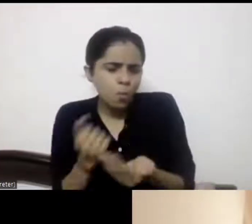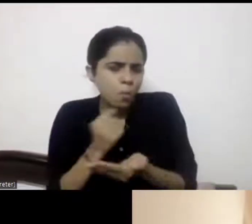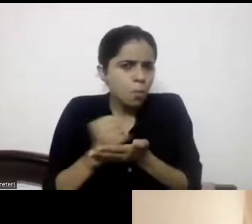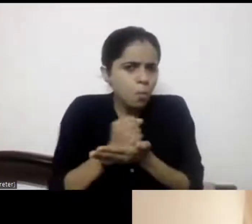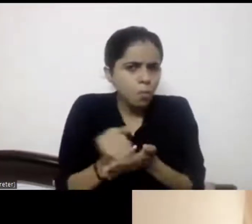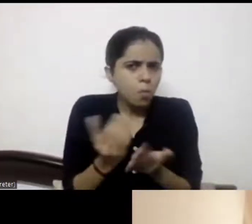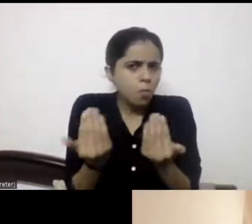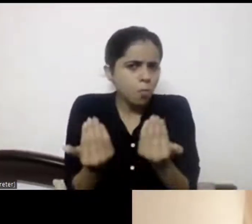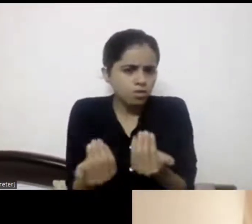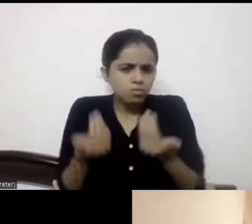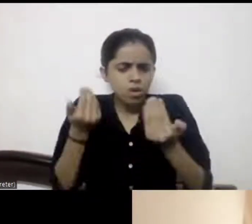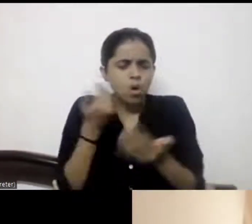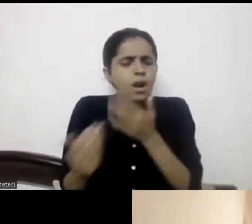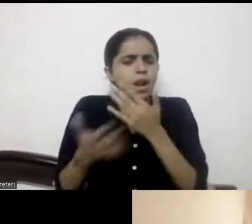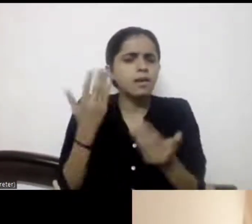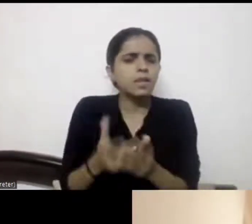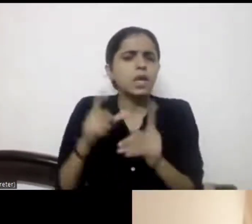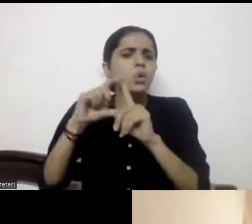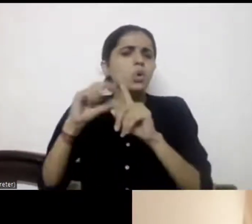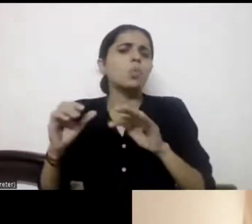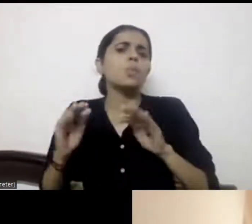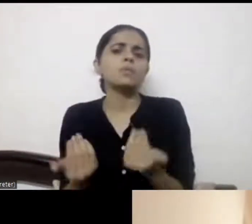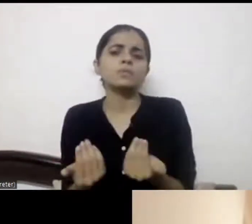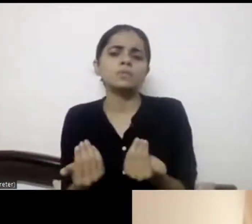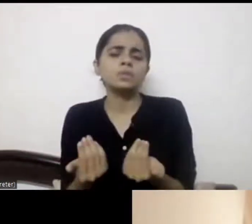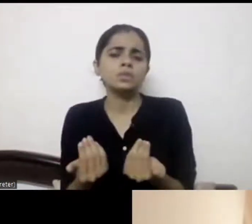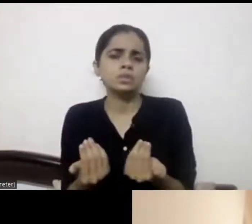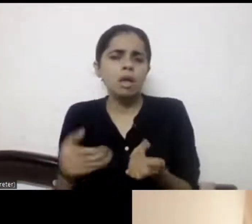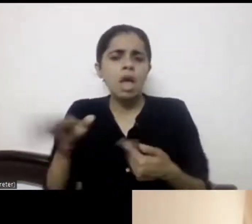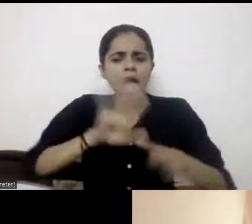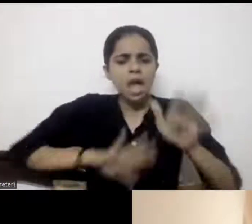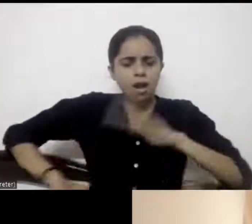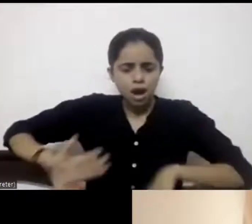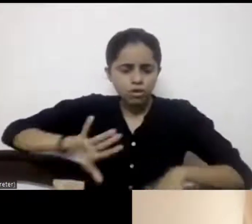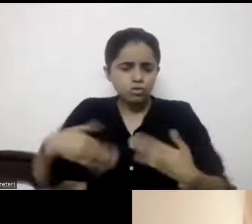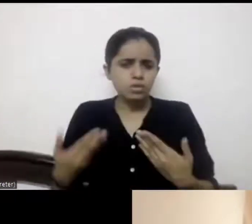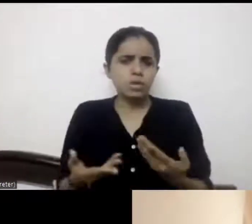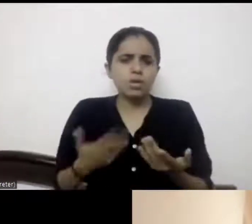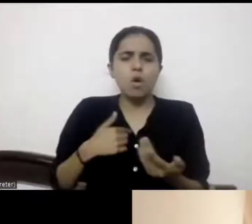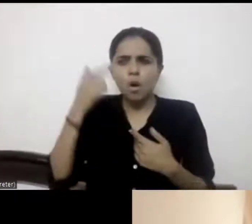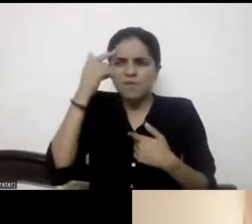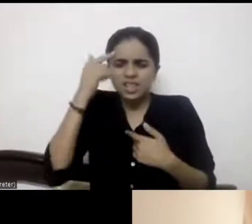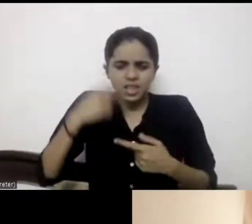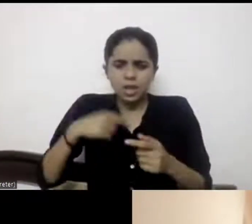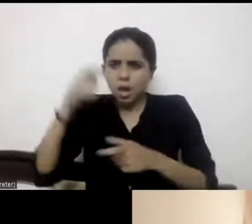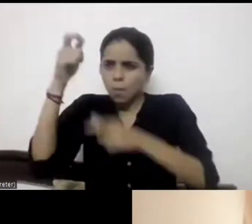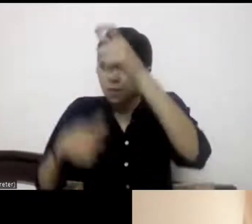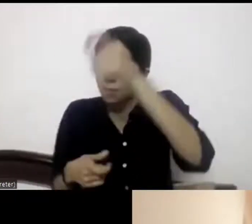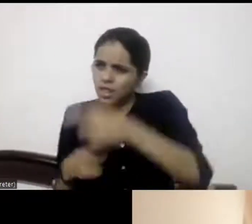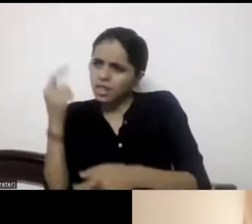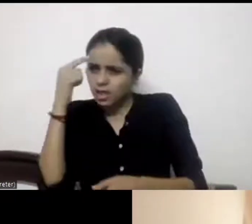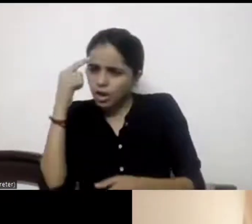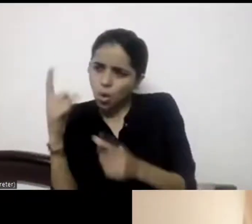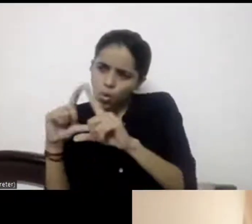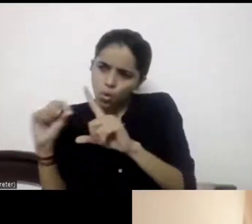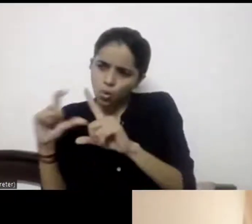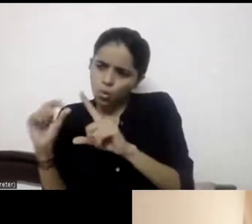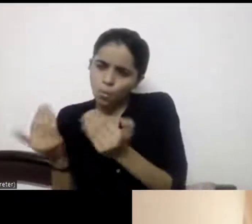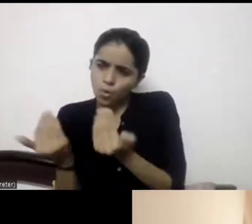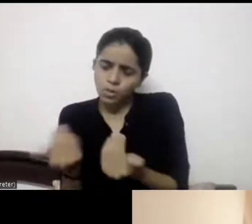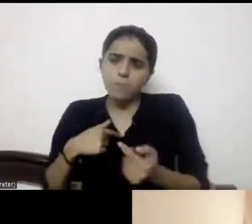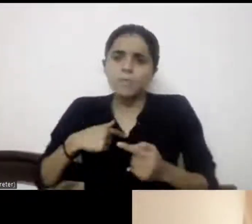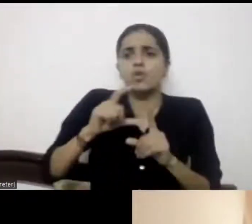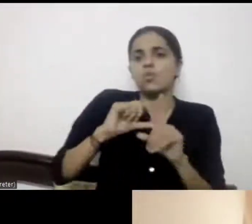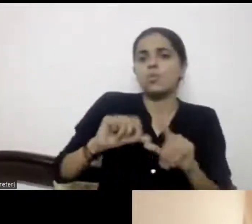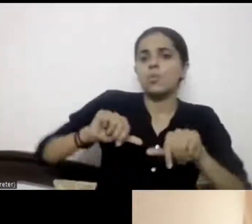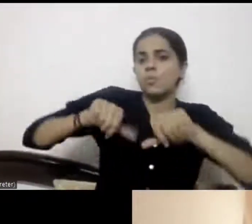particular moment or one space or an action that is something which is expected from the people, and thereby we define the ability,